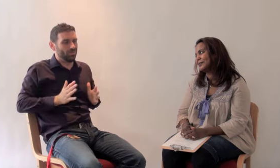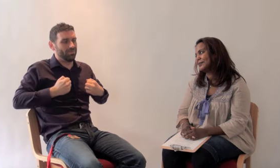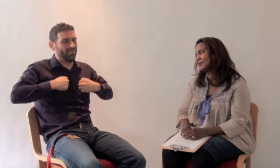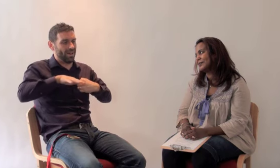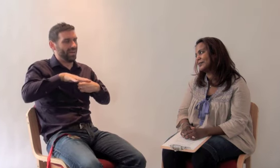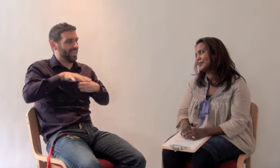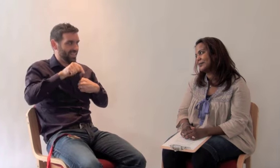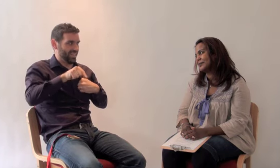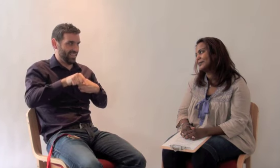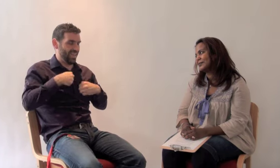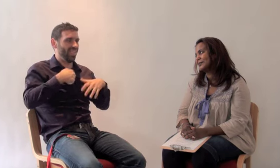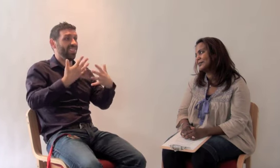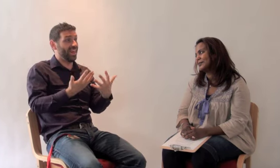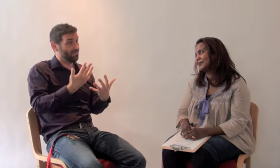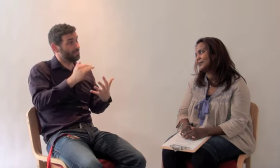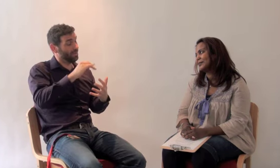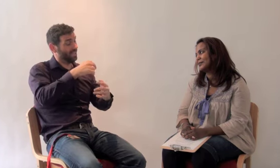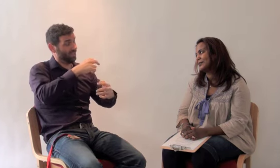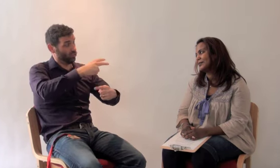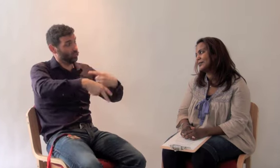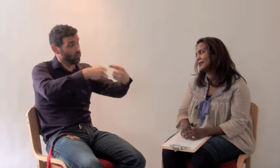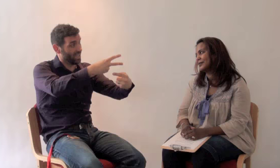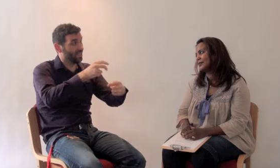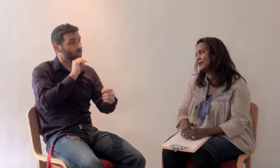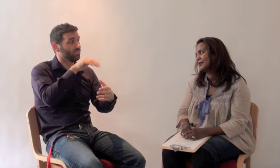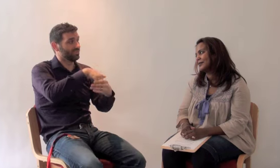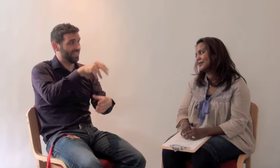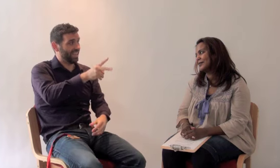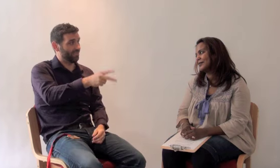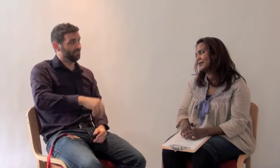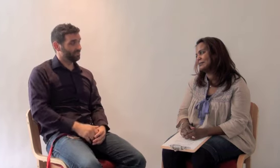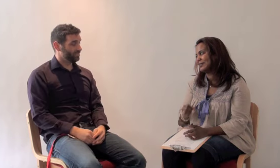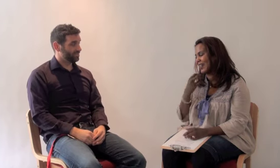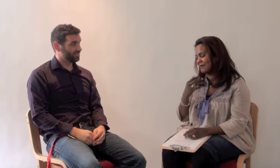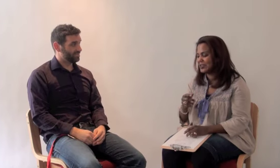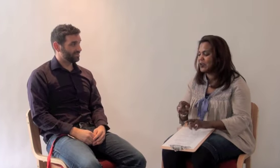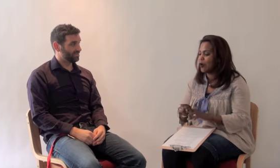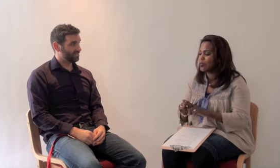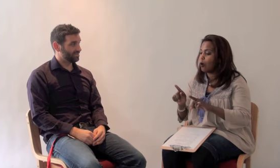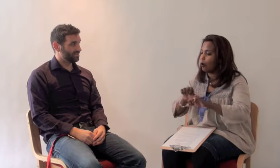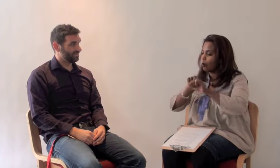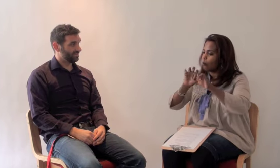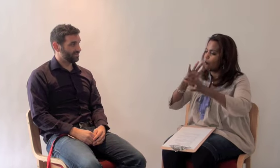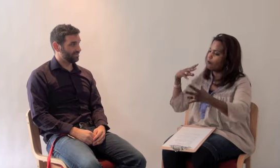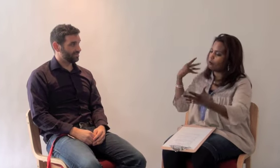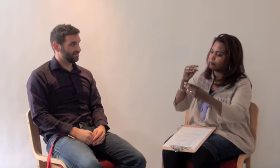think the priorities has to be my family. Or maybe in 2 years, I'll do it again.